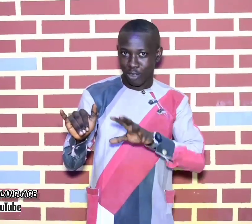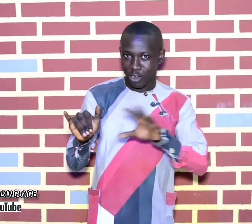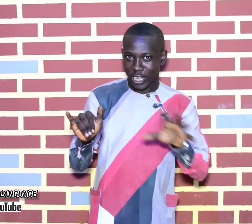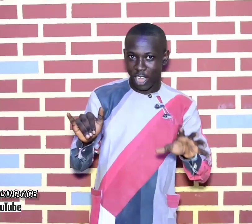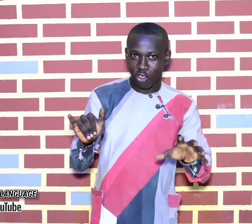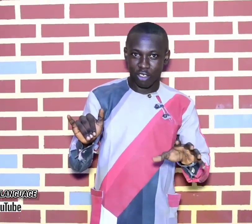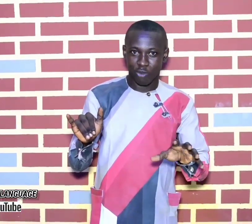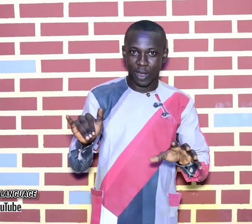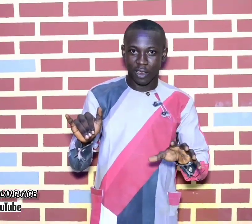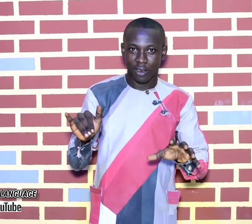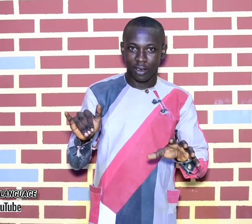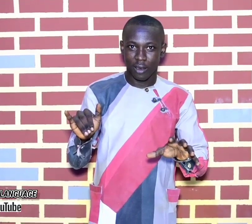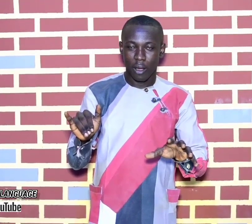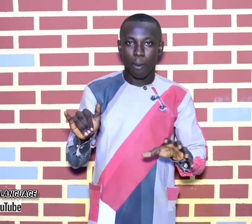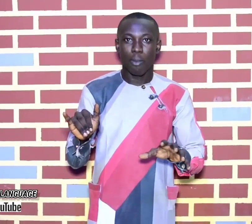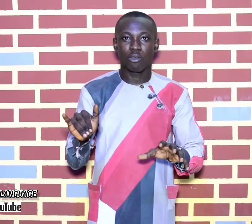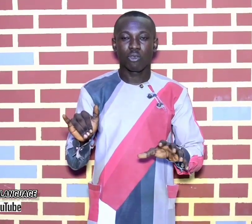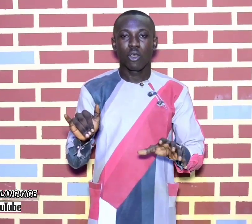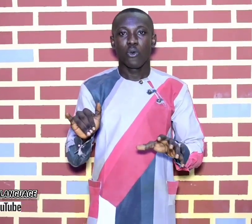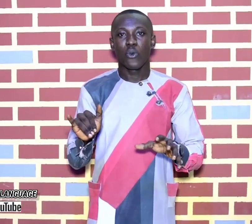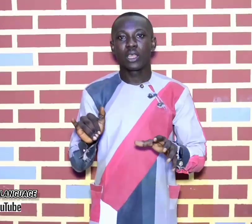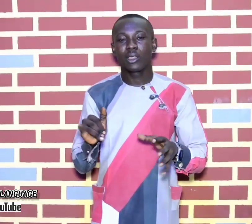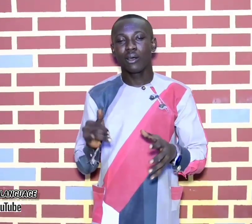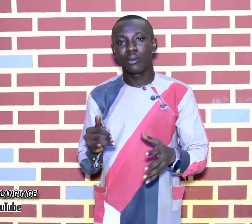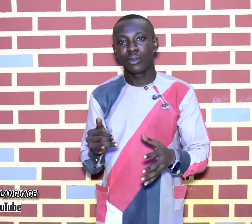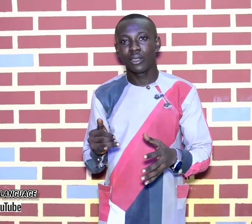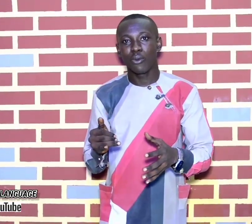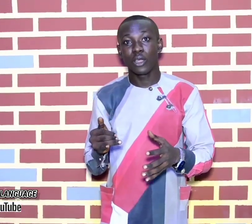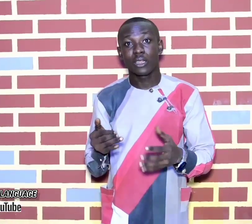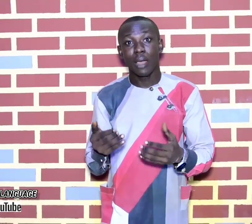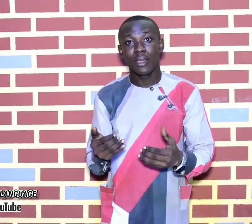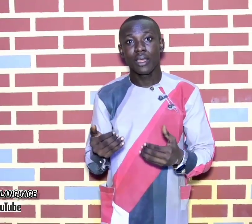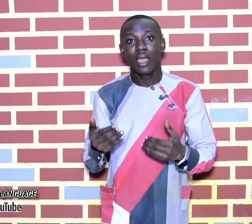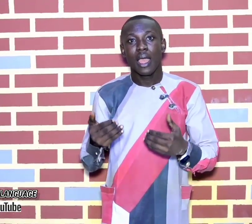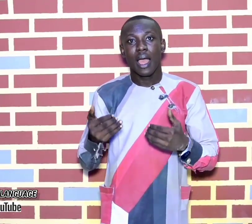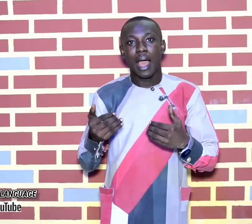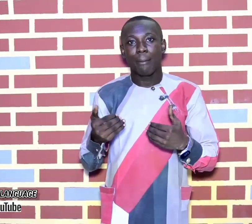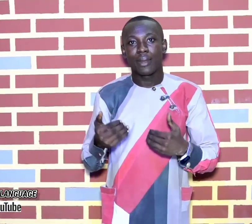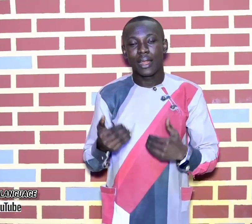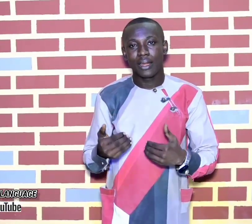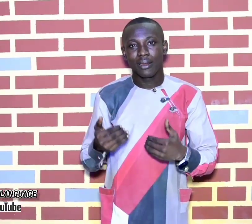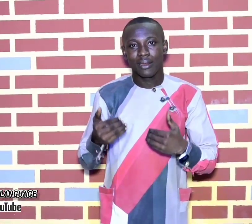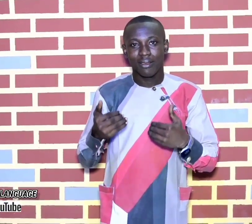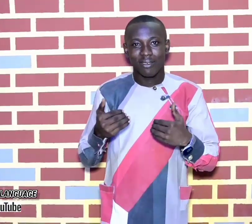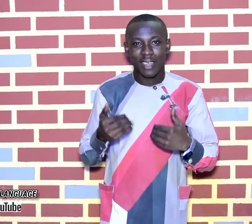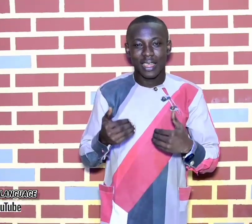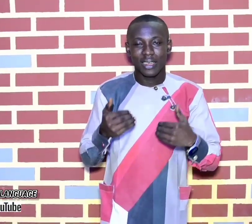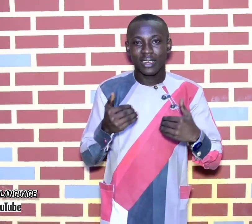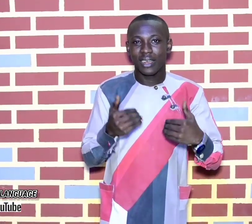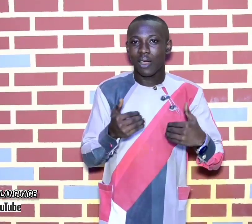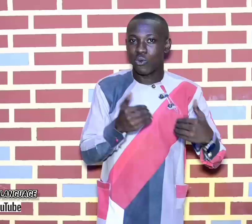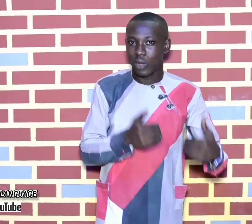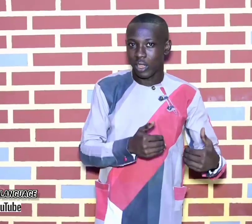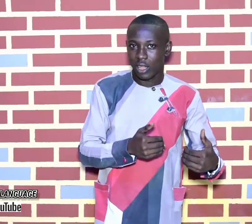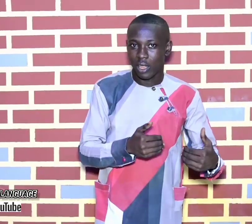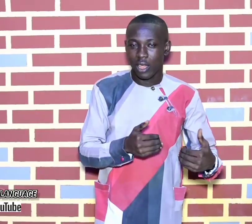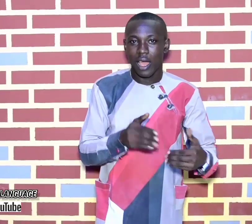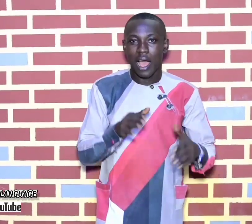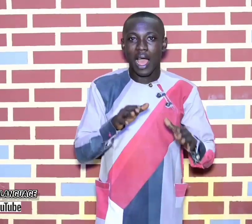didn't catch all the spelling. But when you tell me I'm learning sign language, I